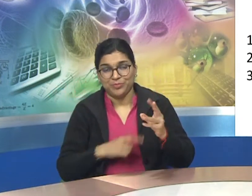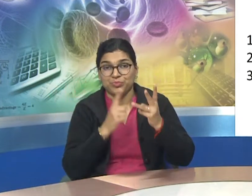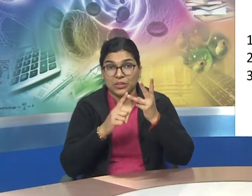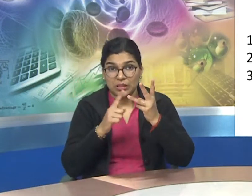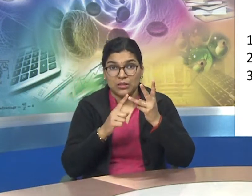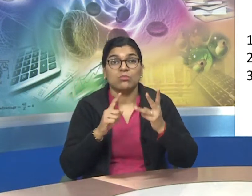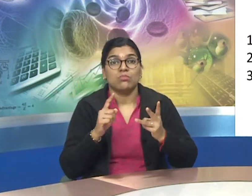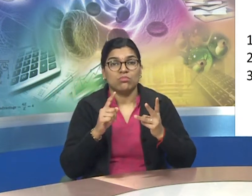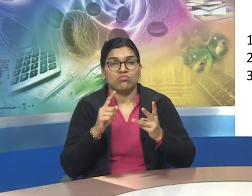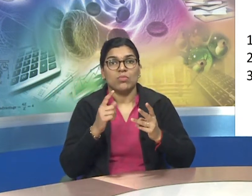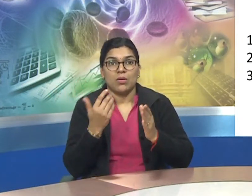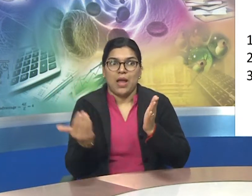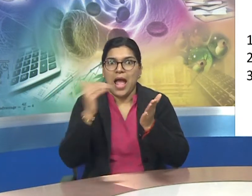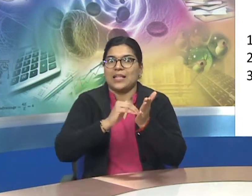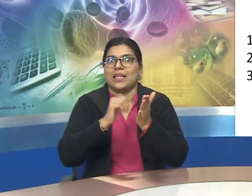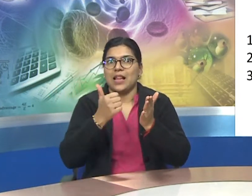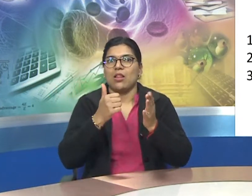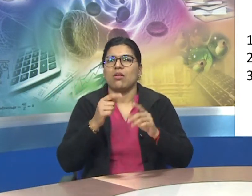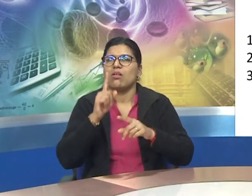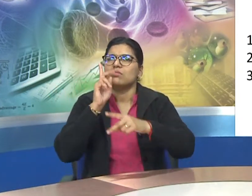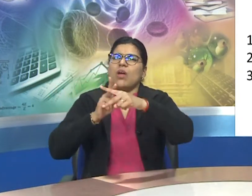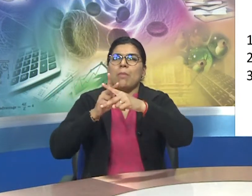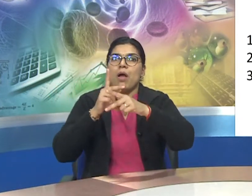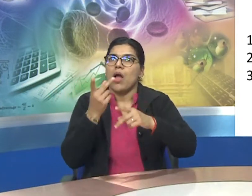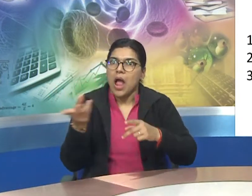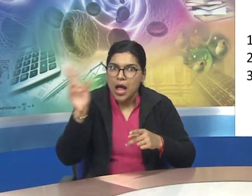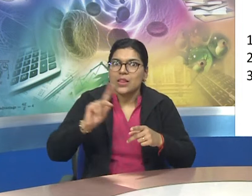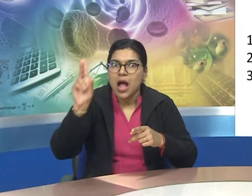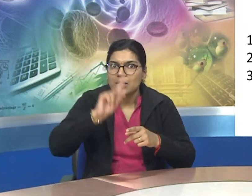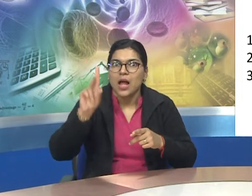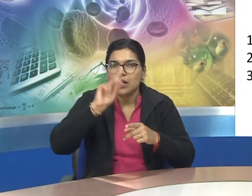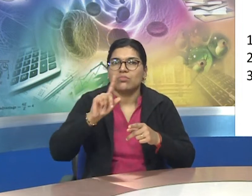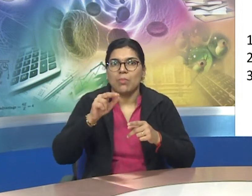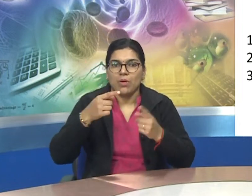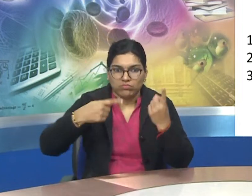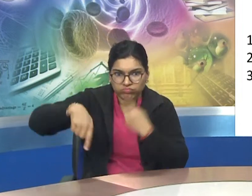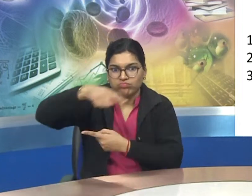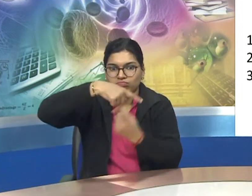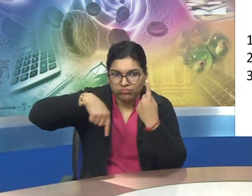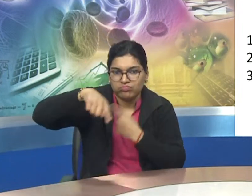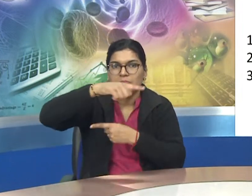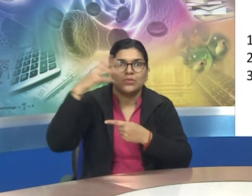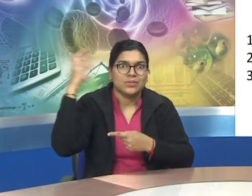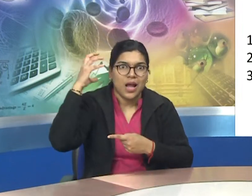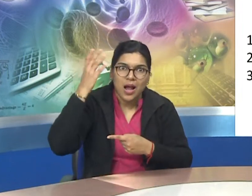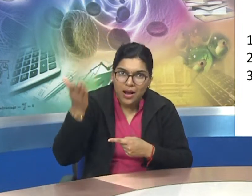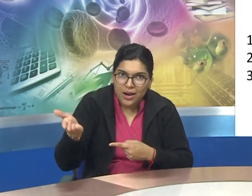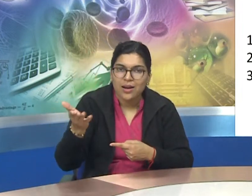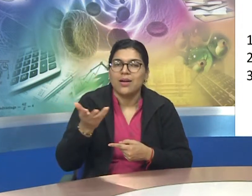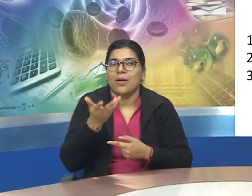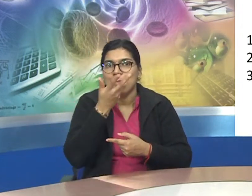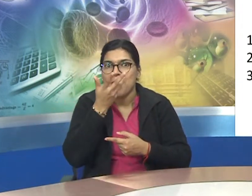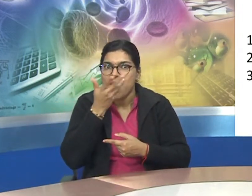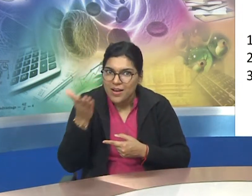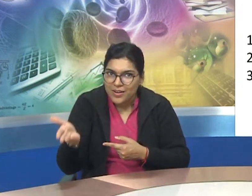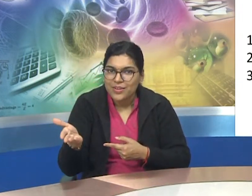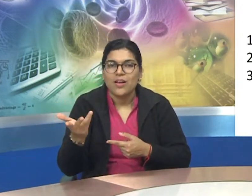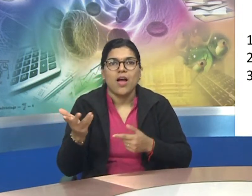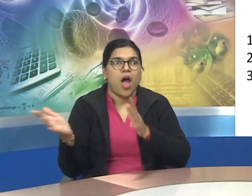The answer of the second point was free. And the answer of third point was renewable.